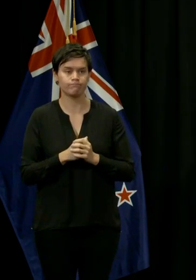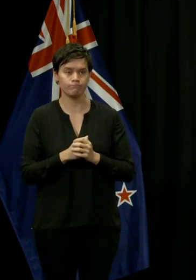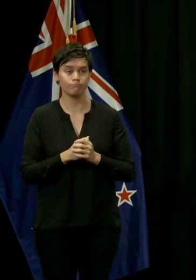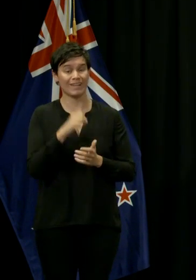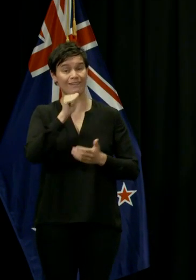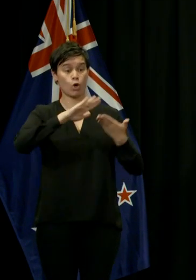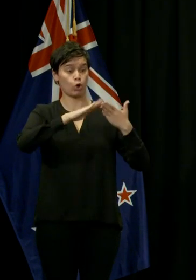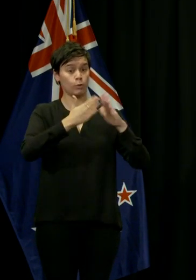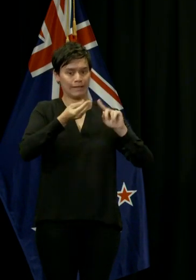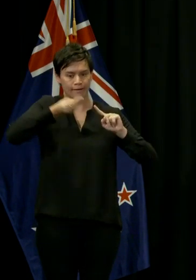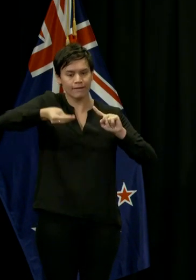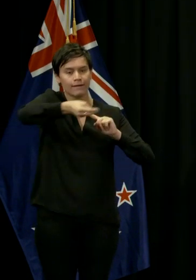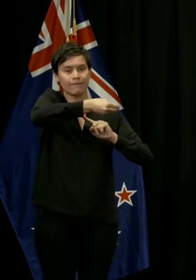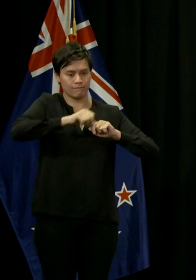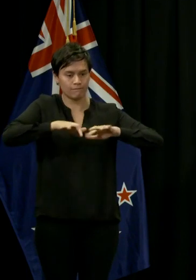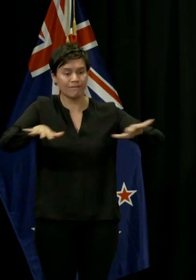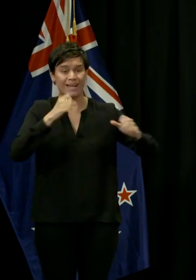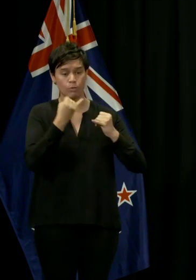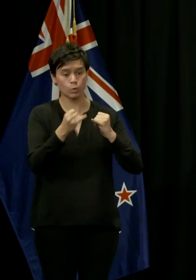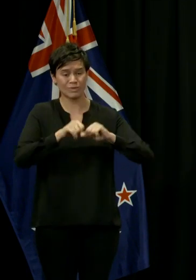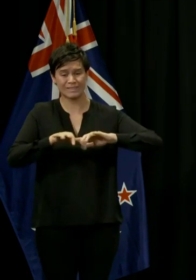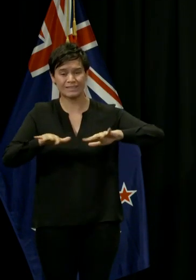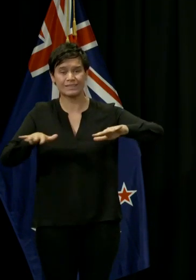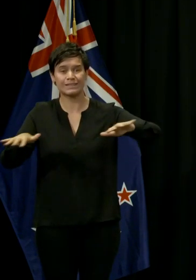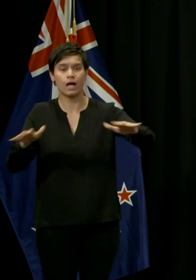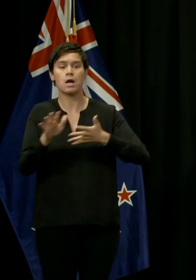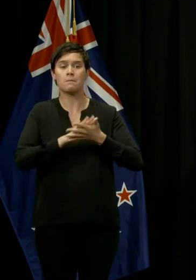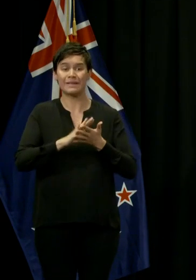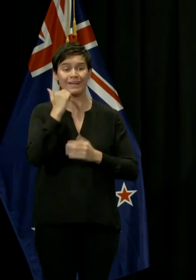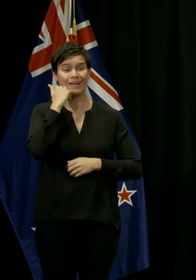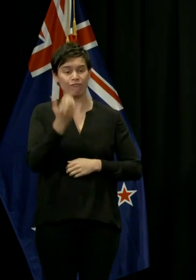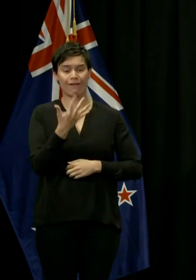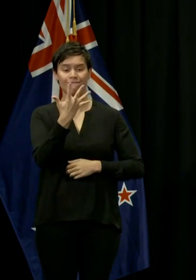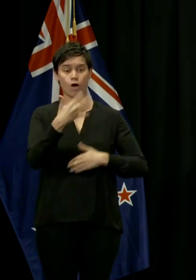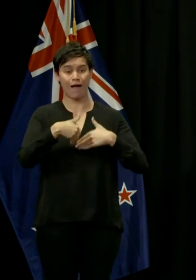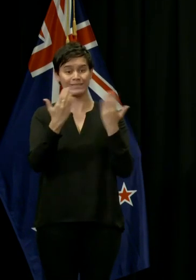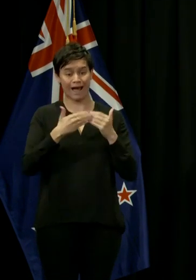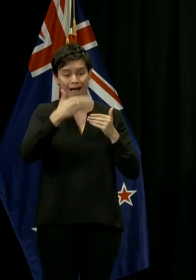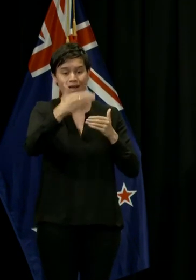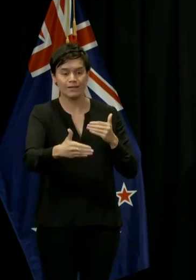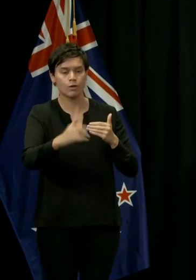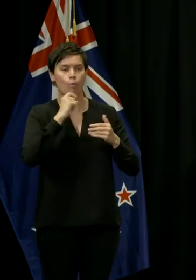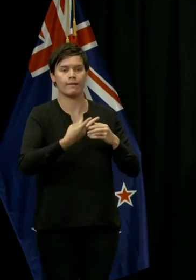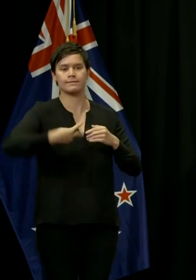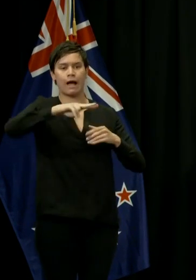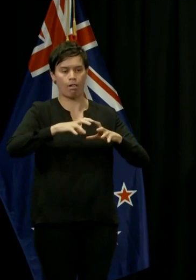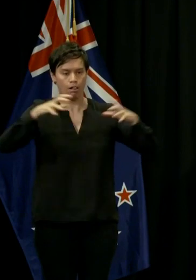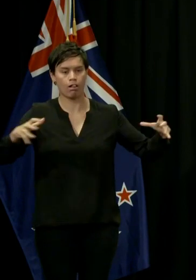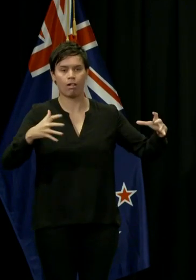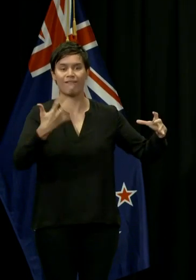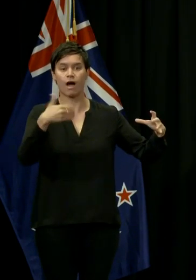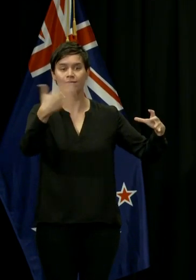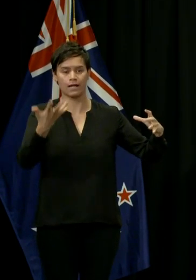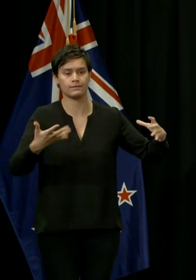community transmission takes off in New Zealand, the number of cases will double every 5 days. If that happens